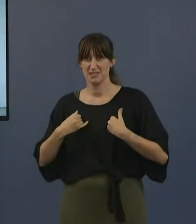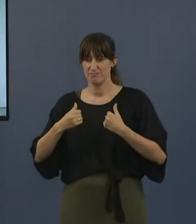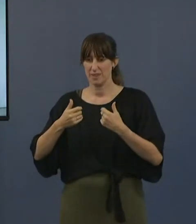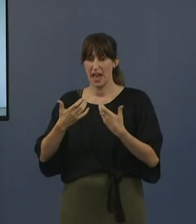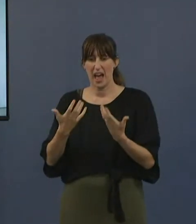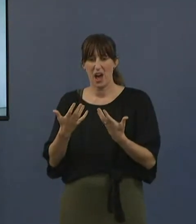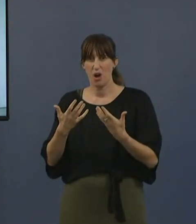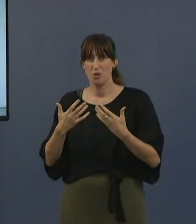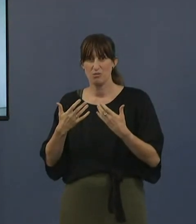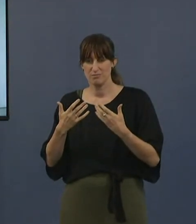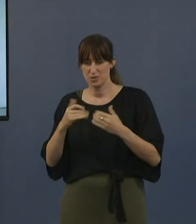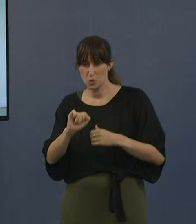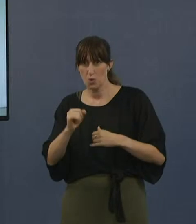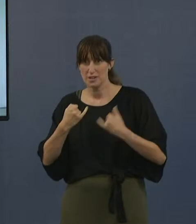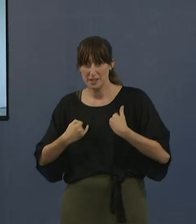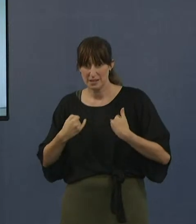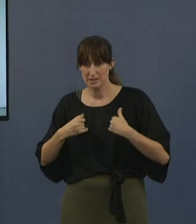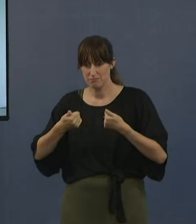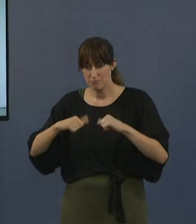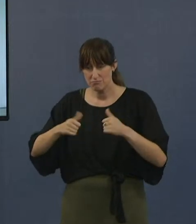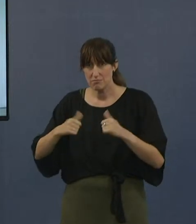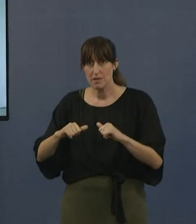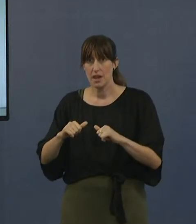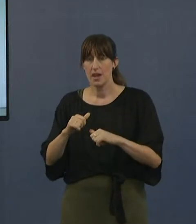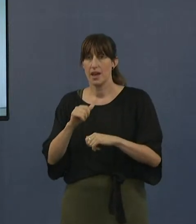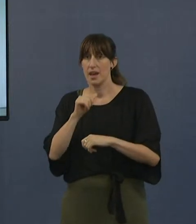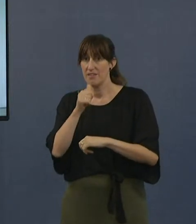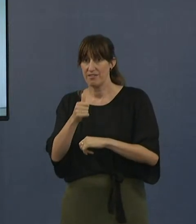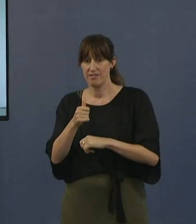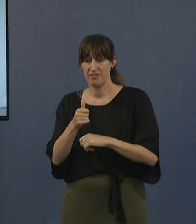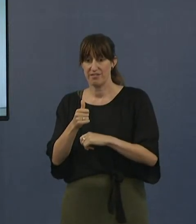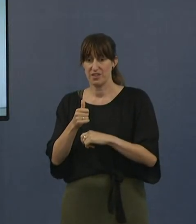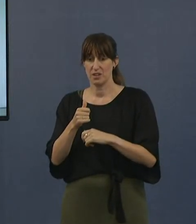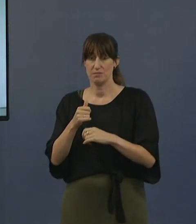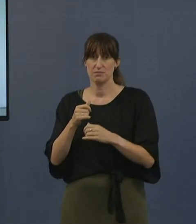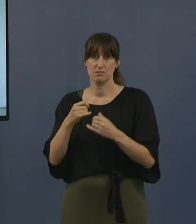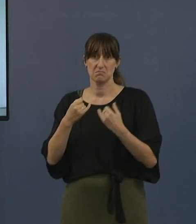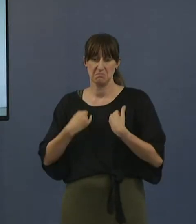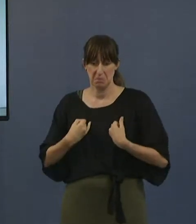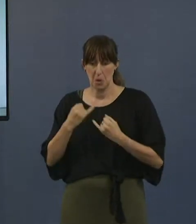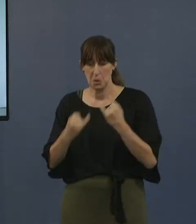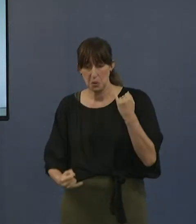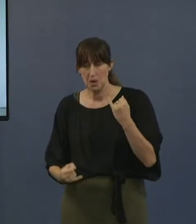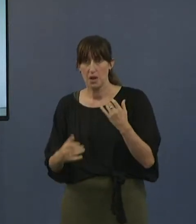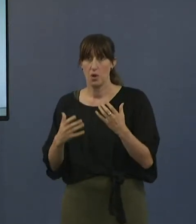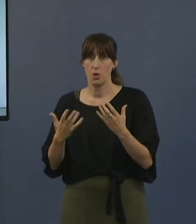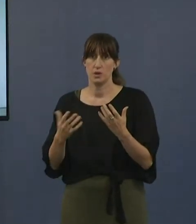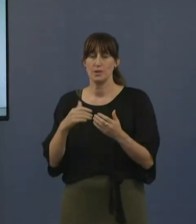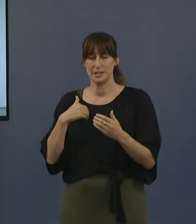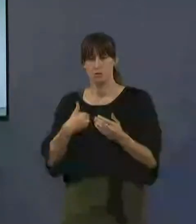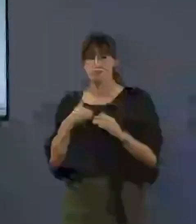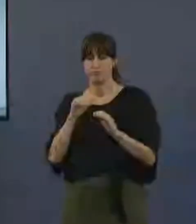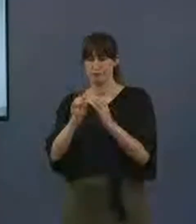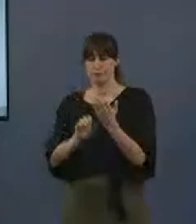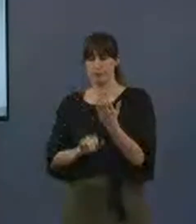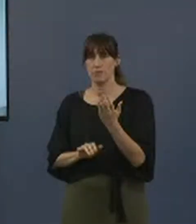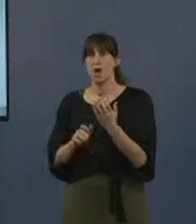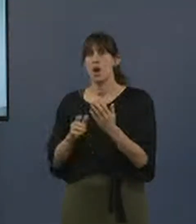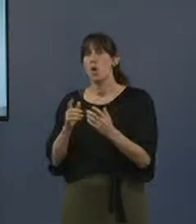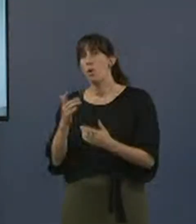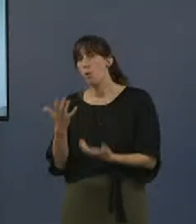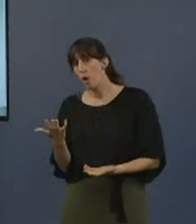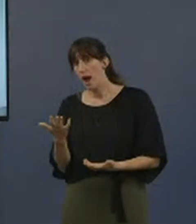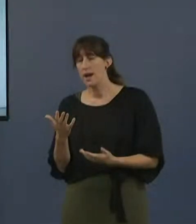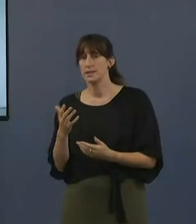having any complications from their COVID infection. And then other people may get a personalised text message that comes from their general